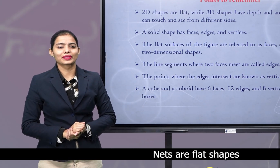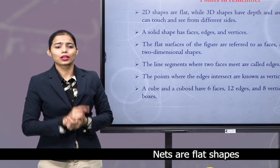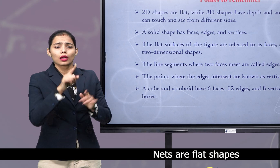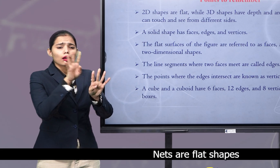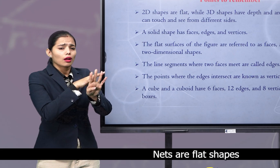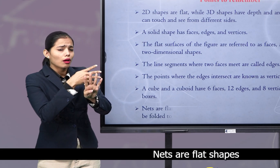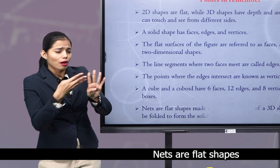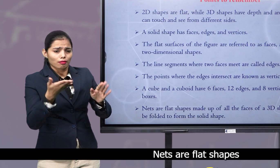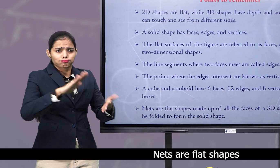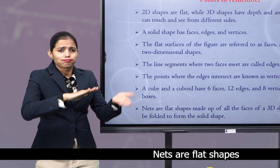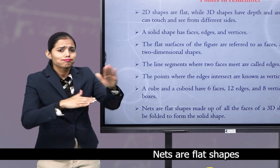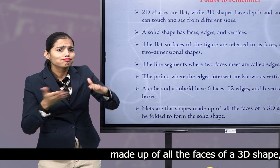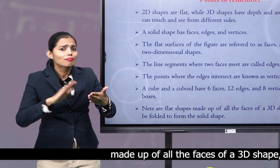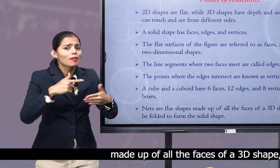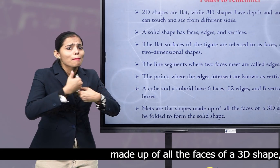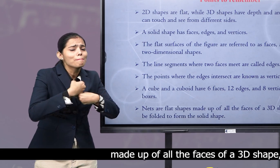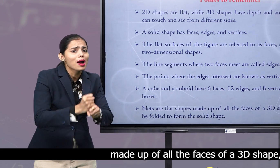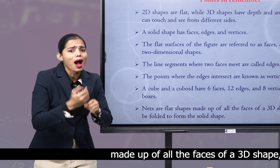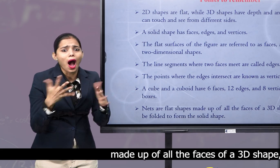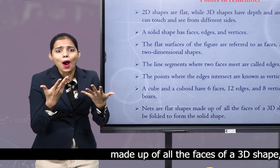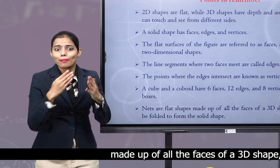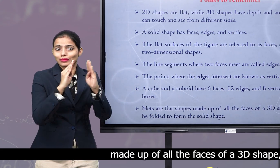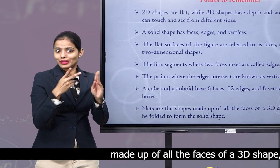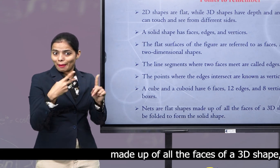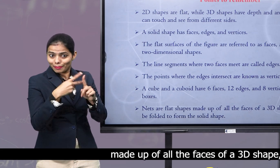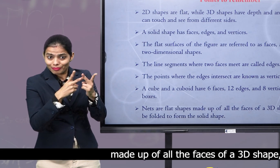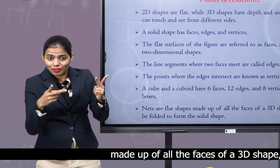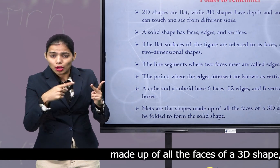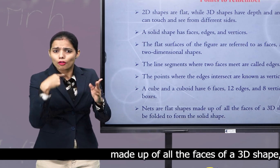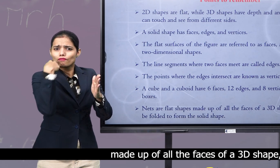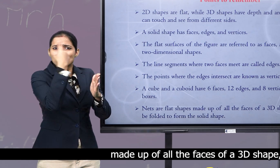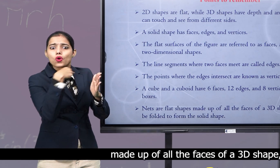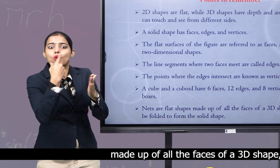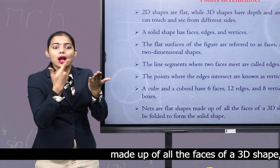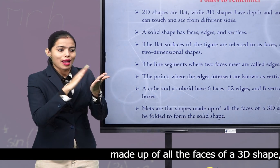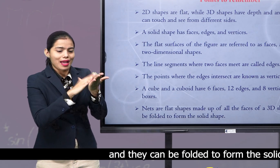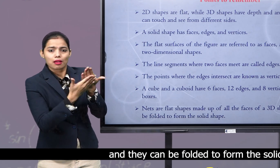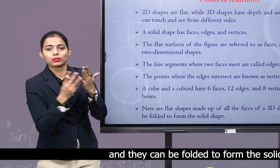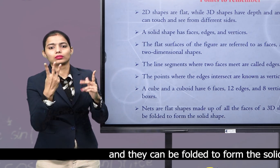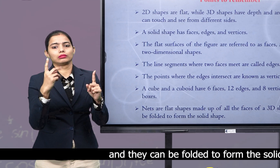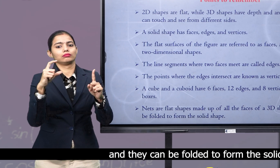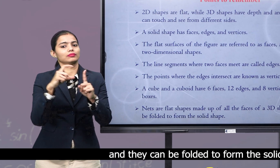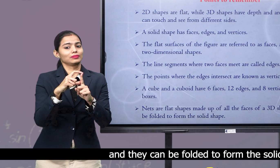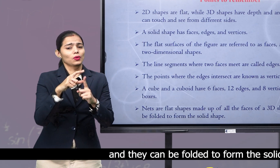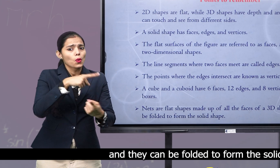Nets are flat shapes made up of all the faces of a 3D shape, and they can be folded to